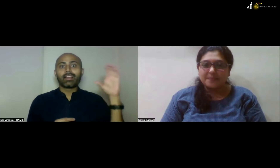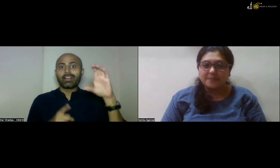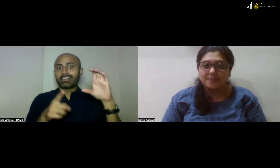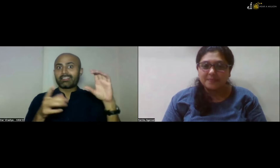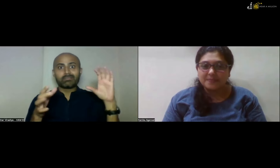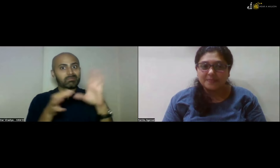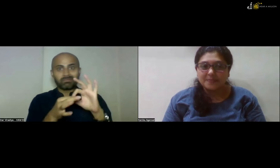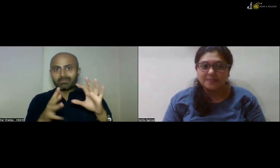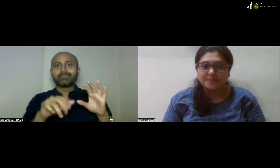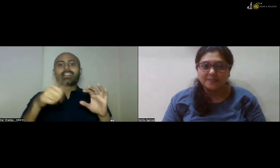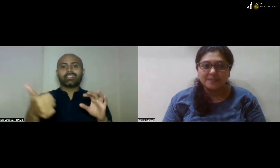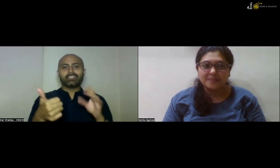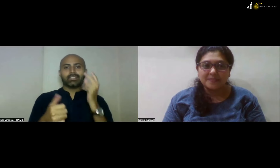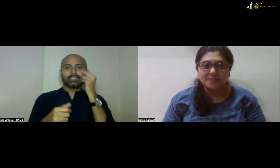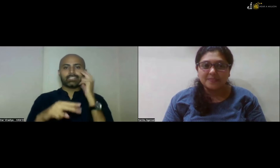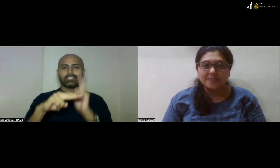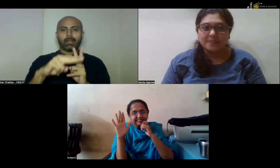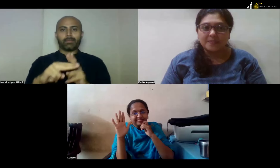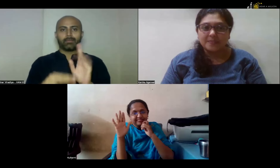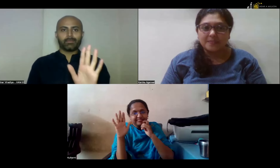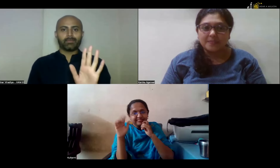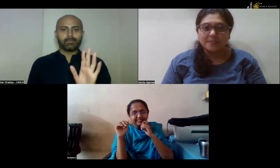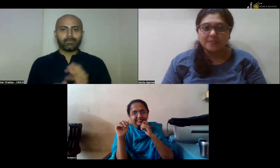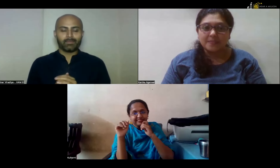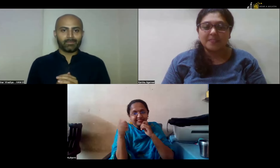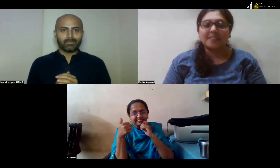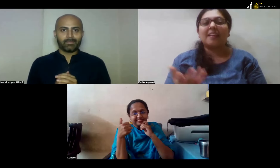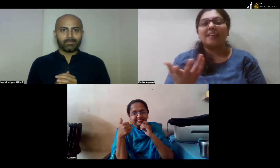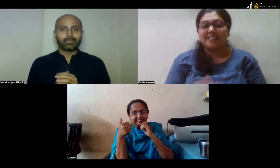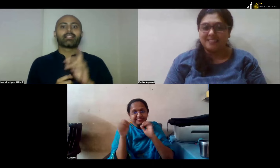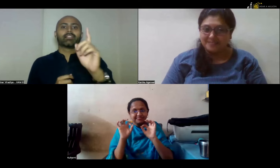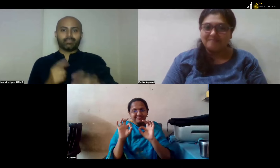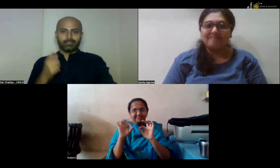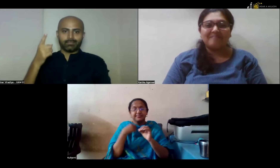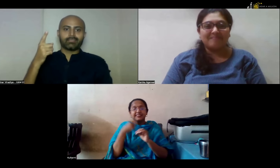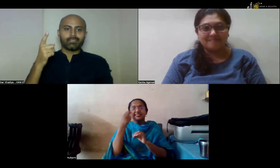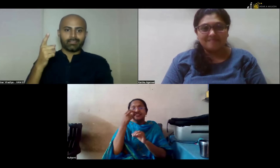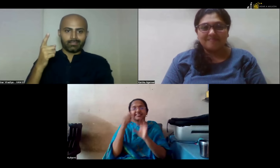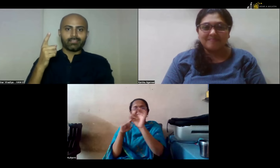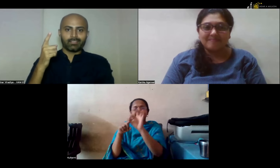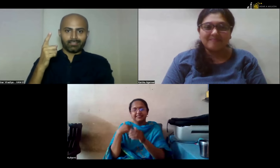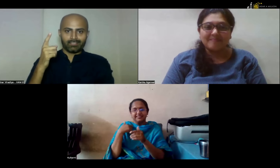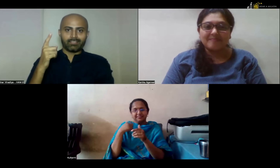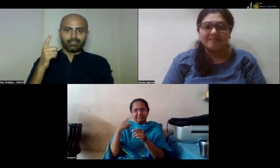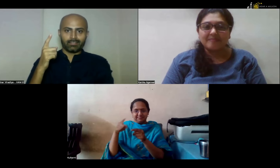So I think we have to take the last one. Let's see. Kanika, you can be here.